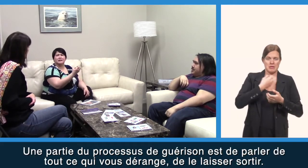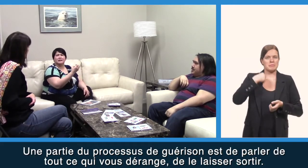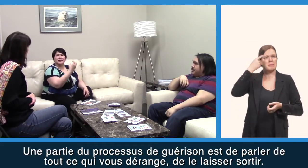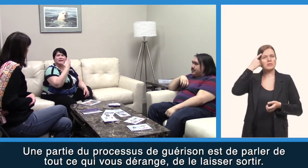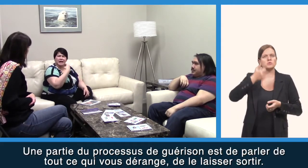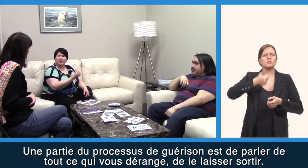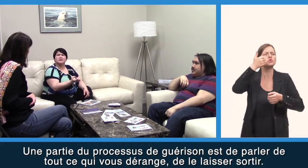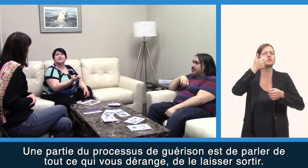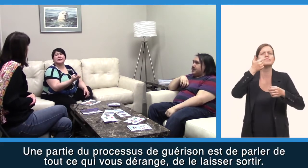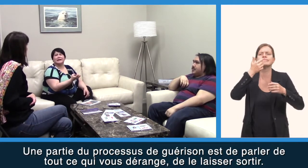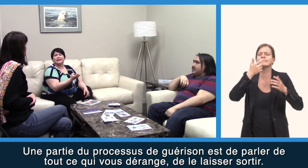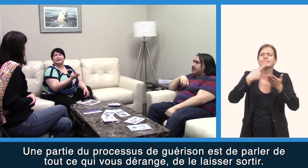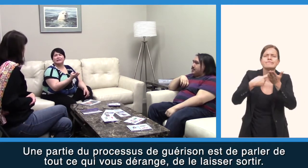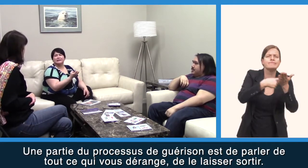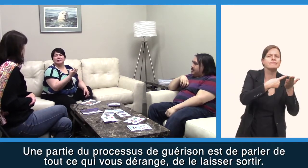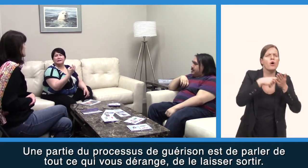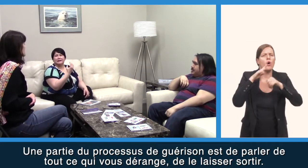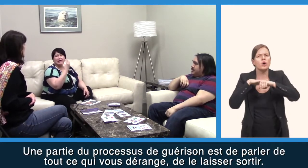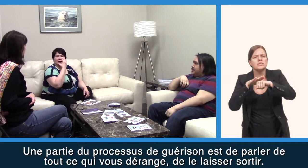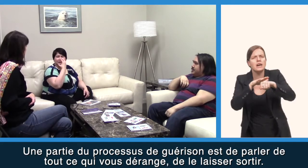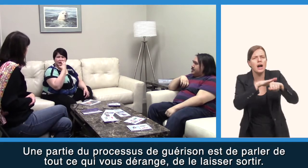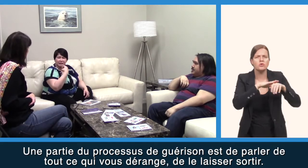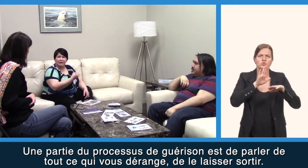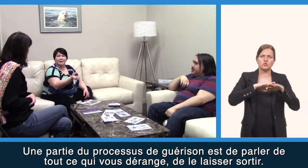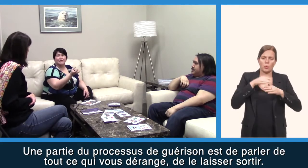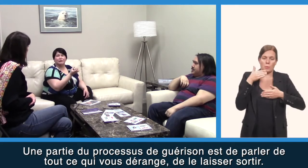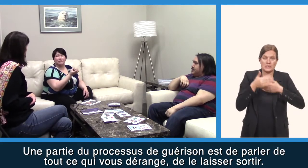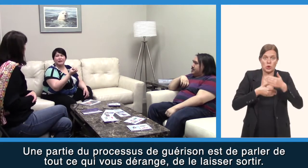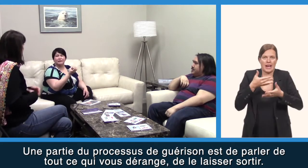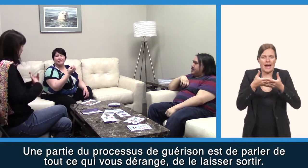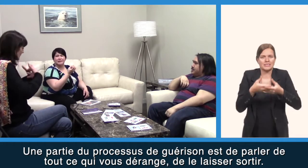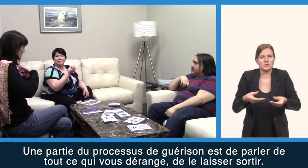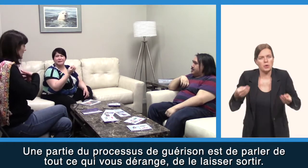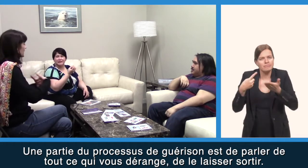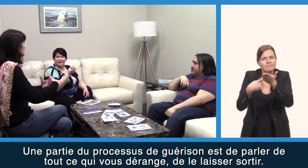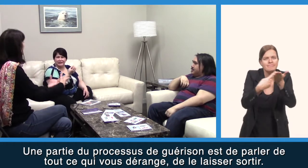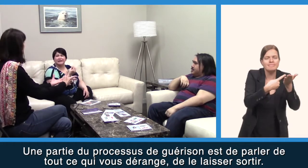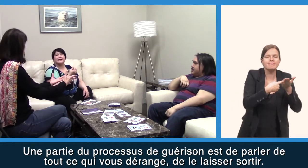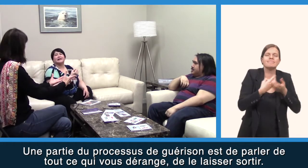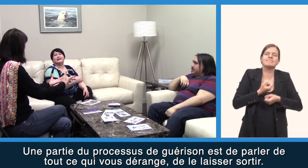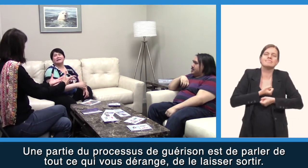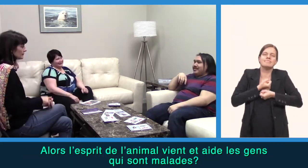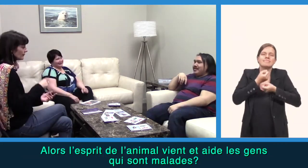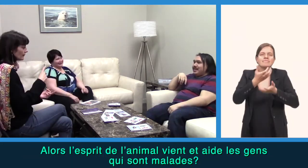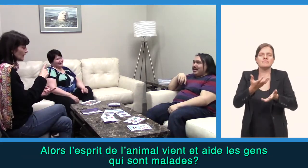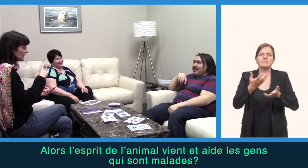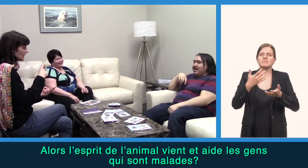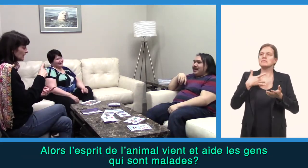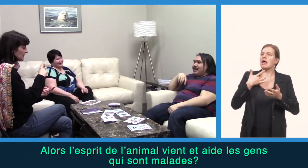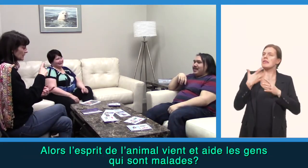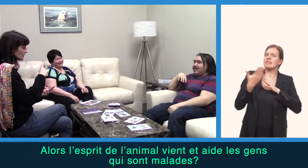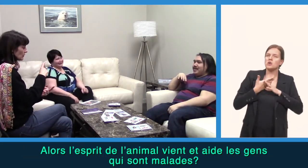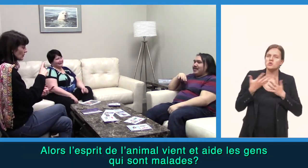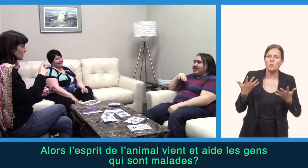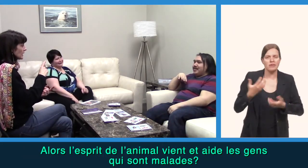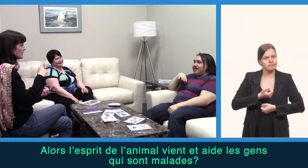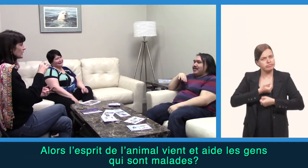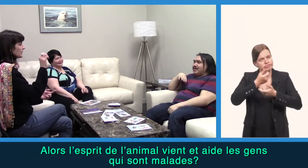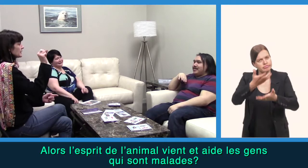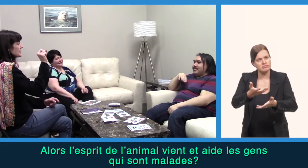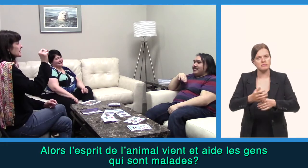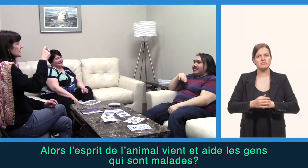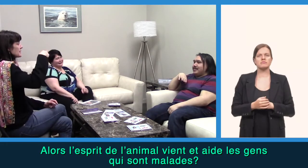thinking it's counseling. Mhm. Kind of talk about whatever it They have to is. let it out. Yeah. So